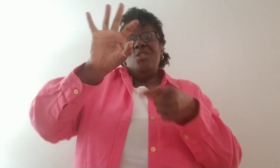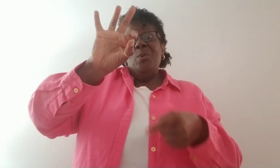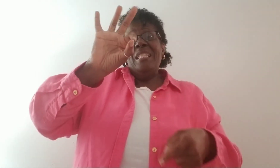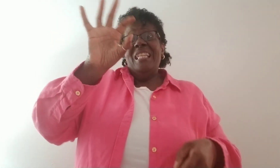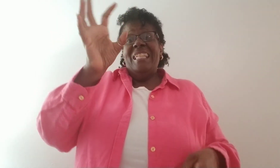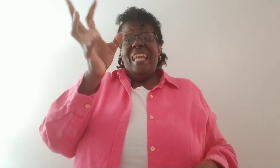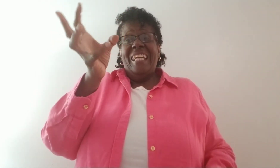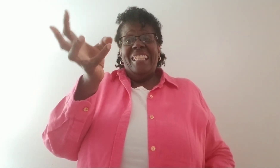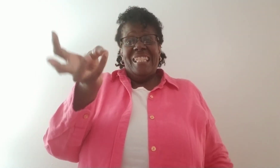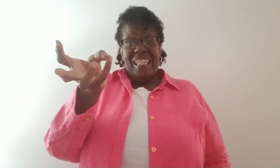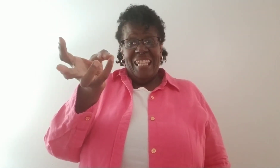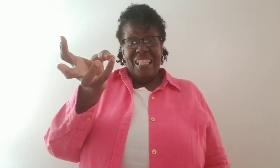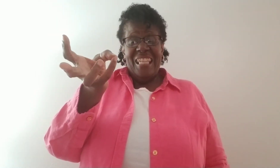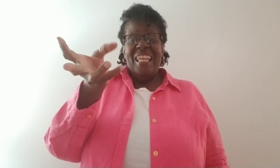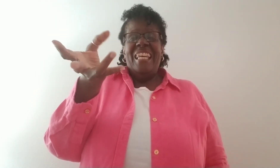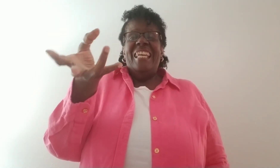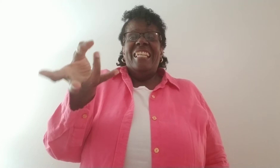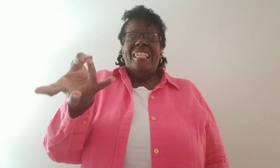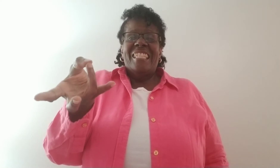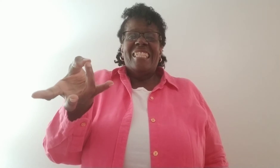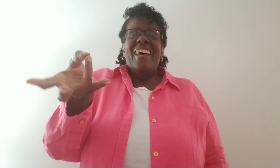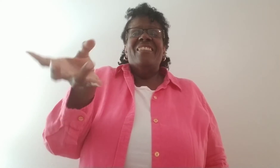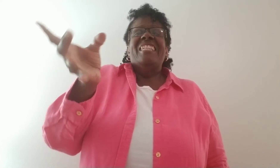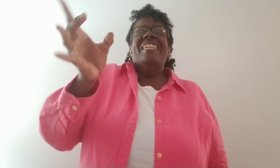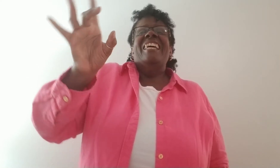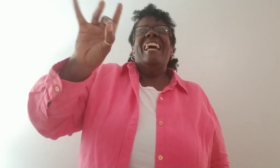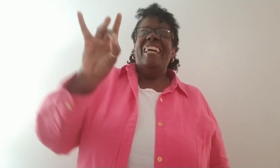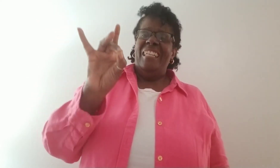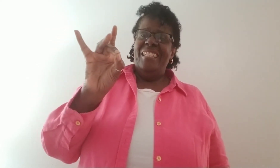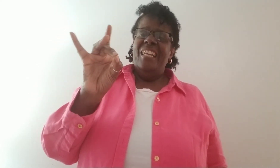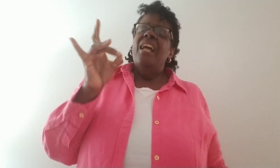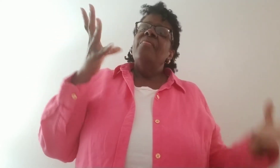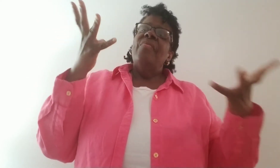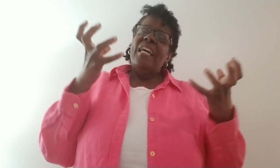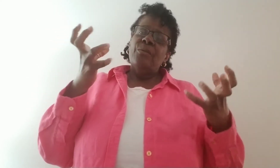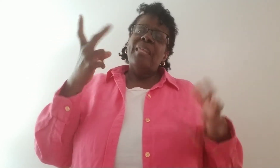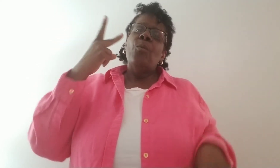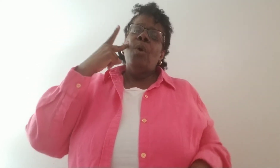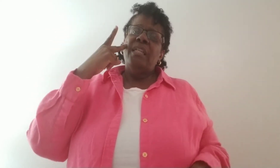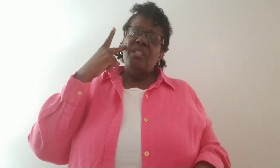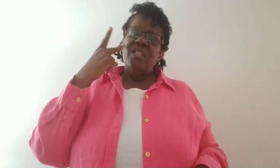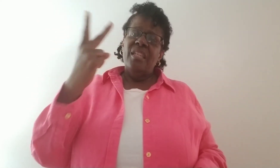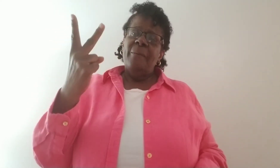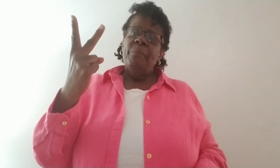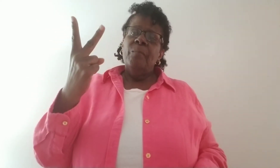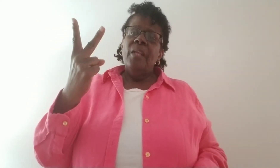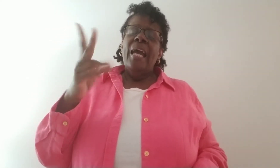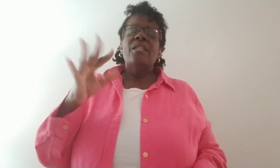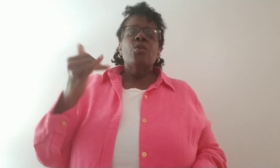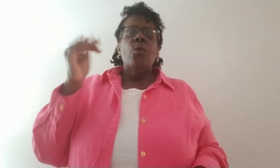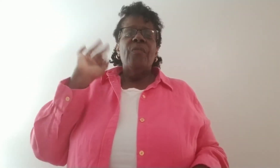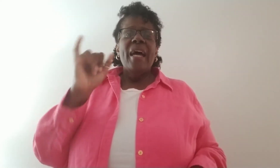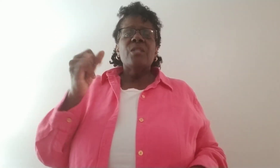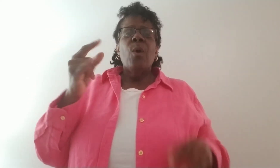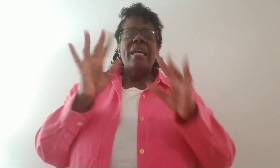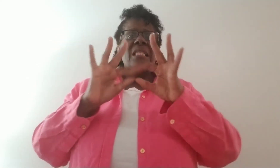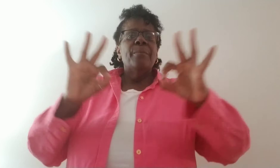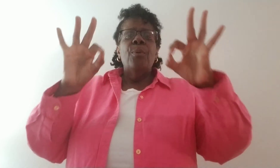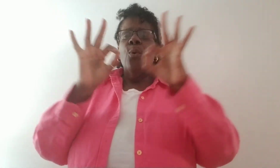twist? 96, 7, 8. That's what they wanted to see. And so that's why it's important.